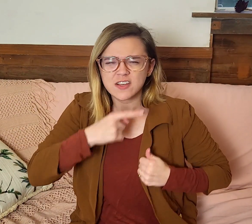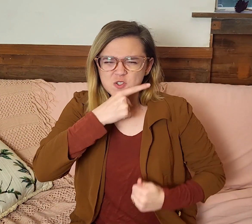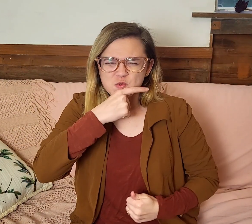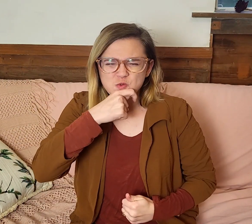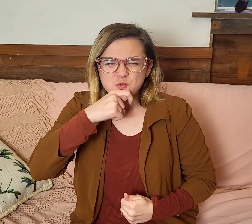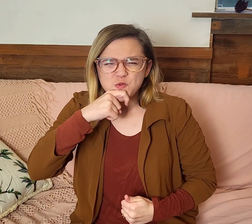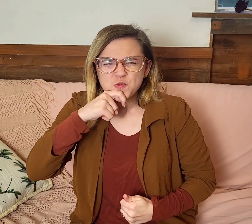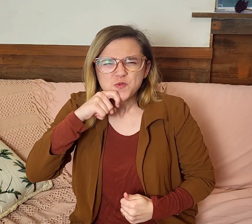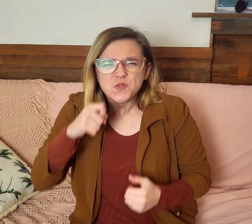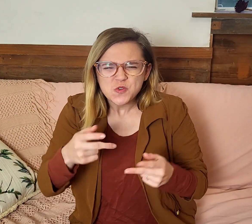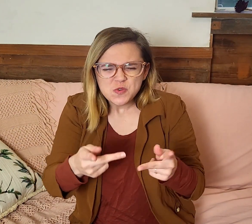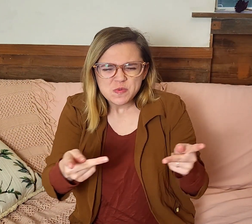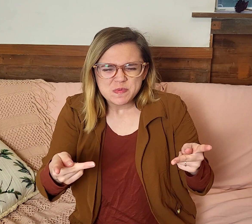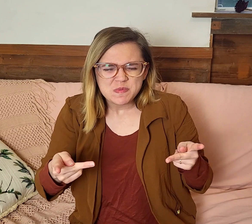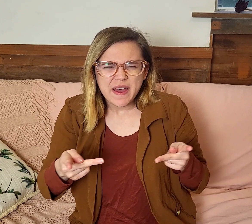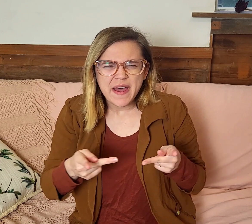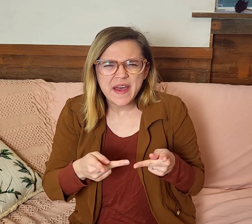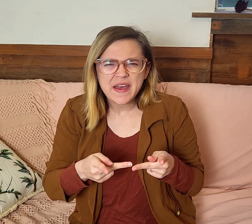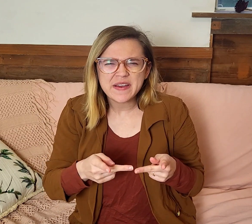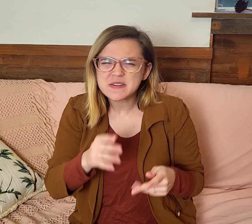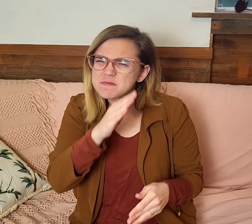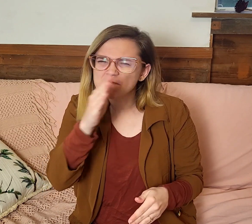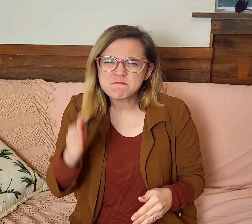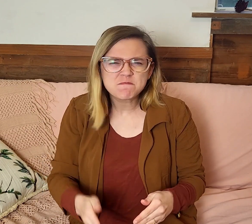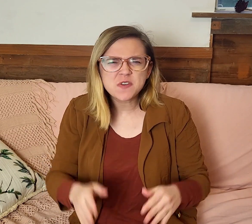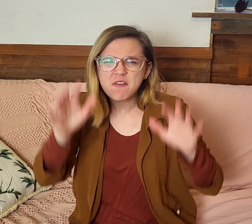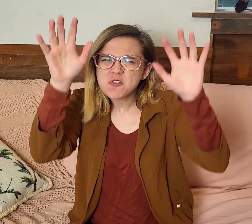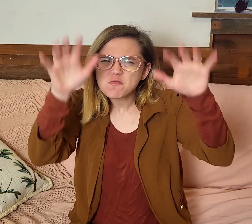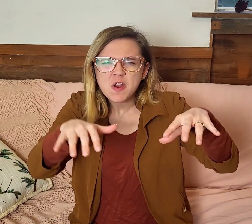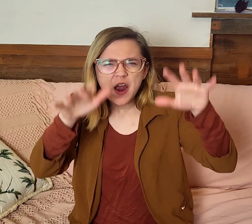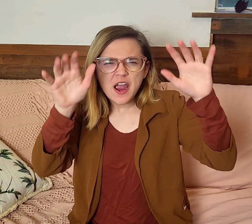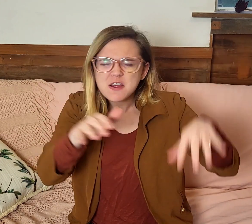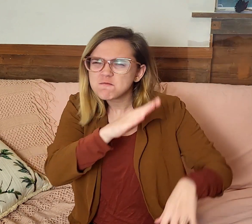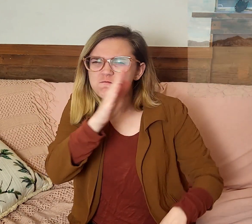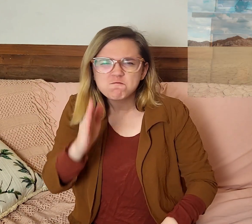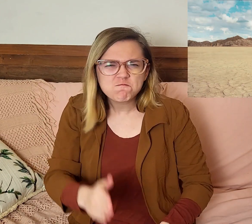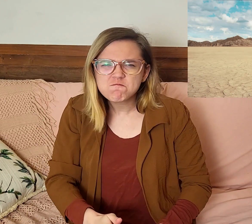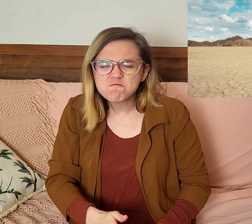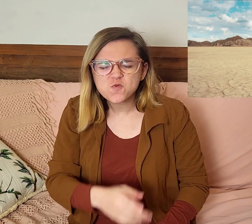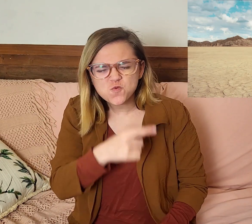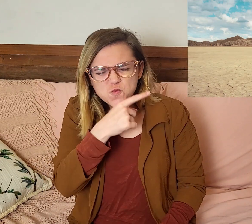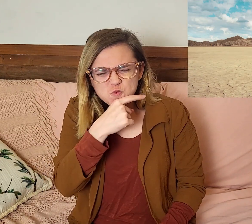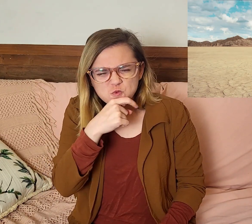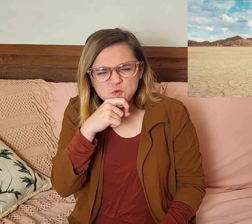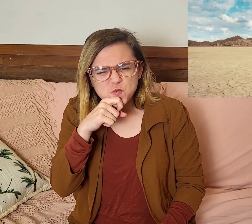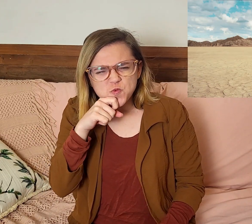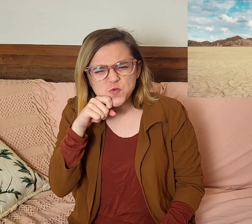you live in an extremely dry and desolate place that never gets any